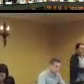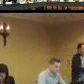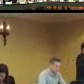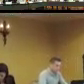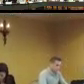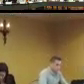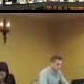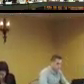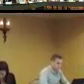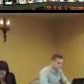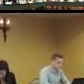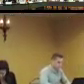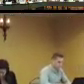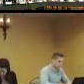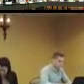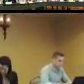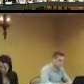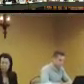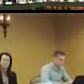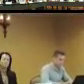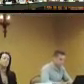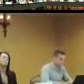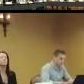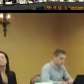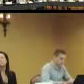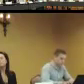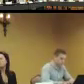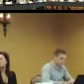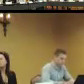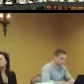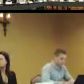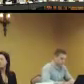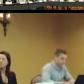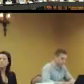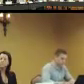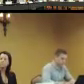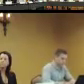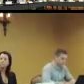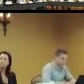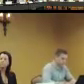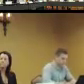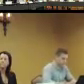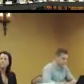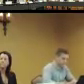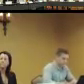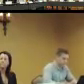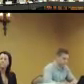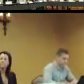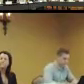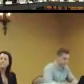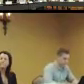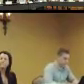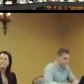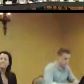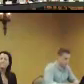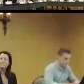have a registry that wouldn't have peds beds in it, because then we're saying that, you know, like those, like, yes, it needs to include the